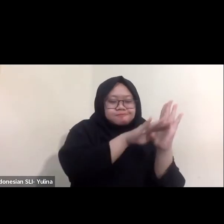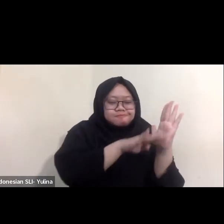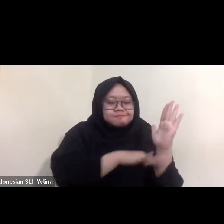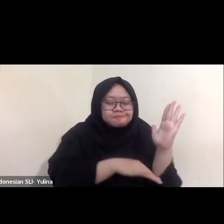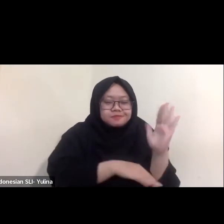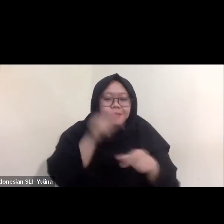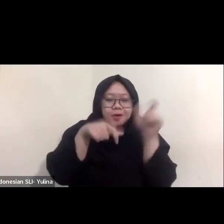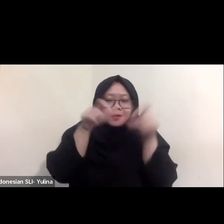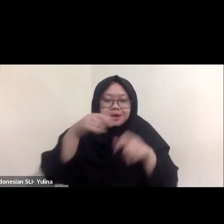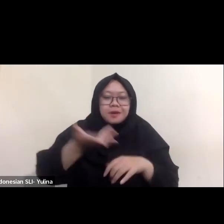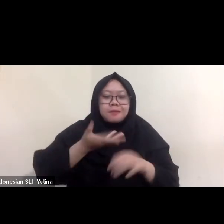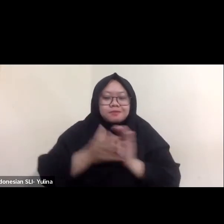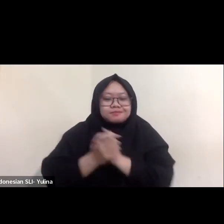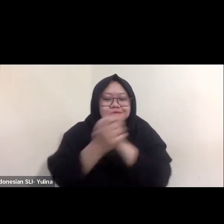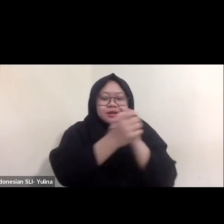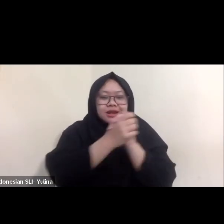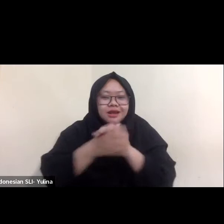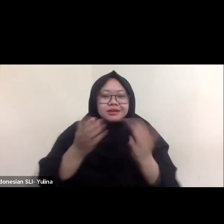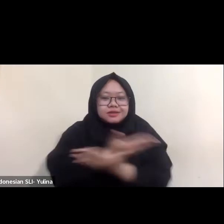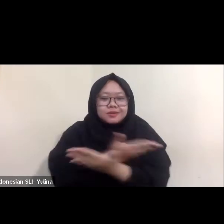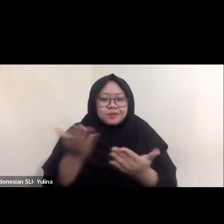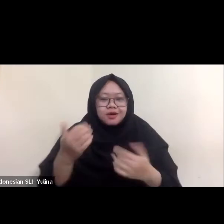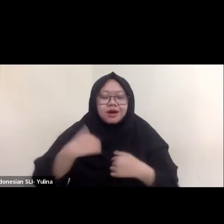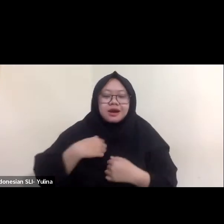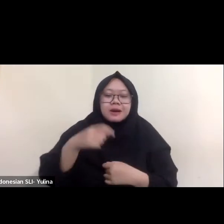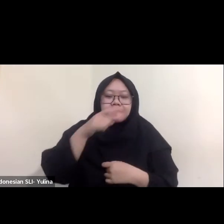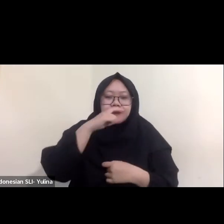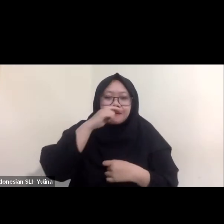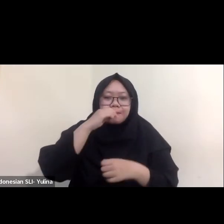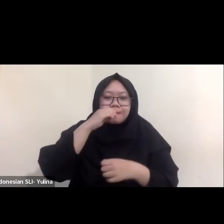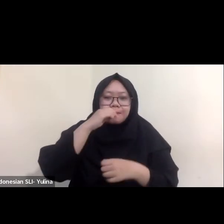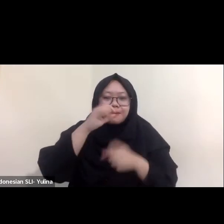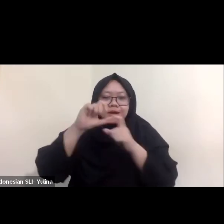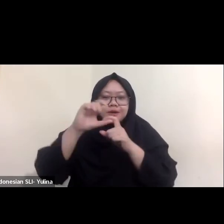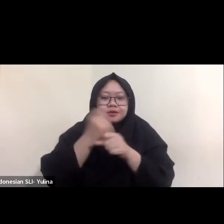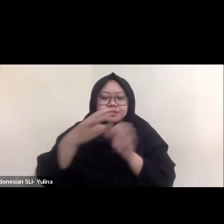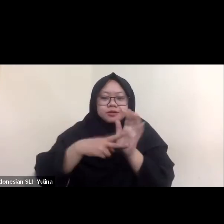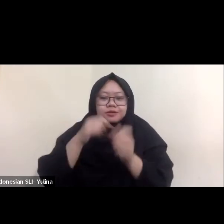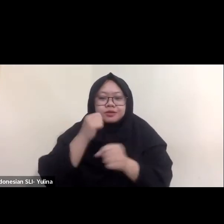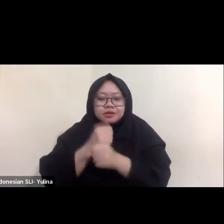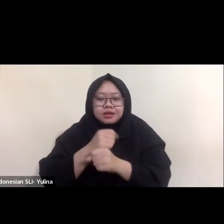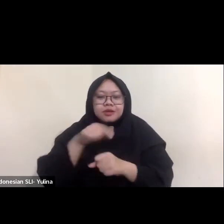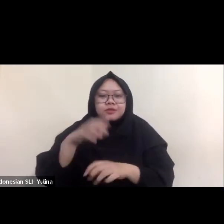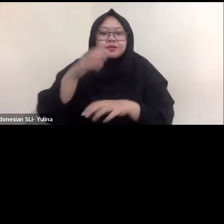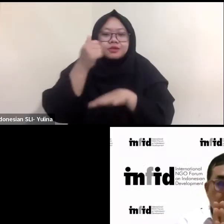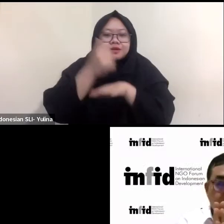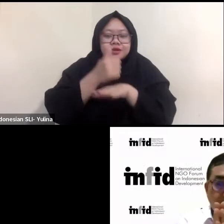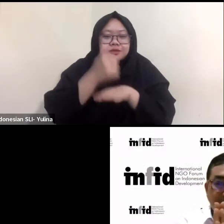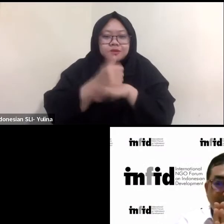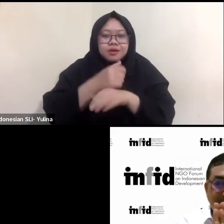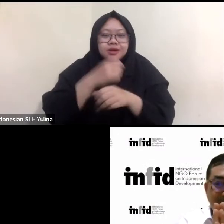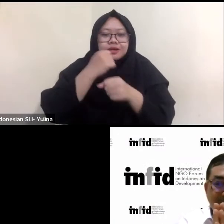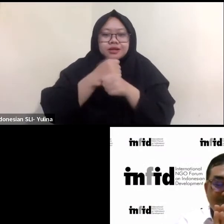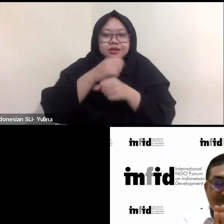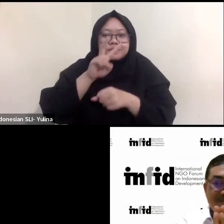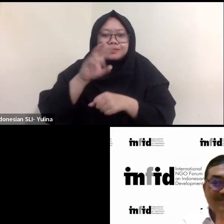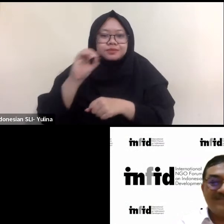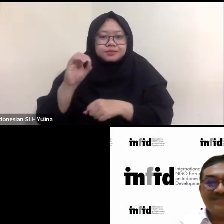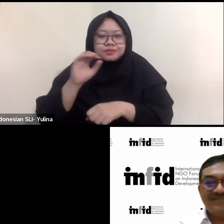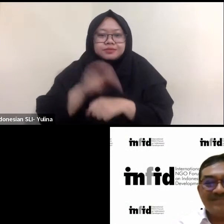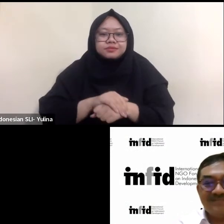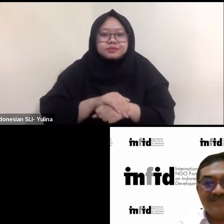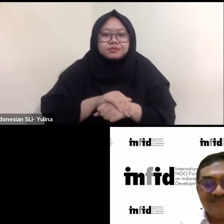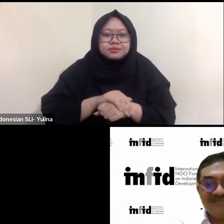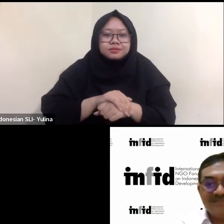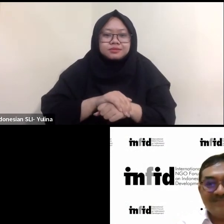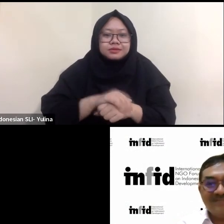to you. We have Mr. Sugeng Bahagio, the Chair of C20 and Executive Director of International NGO Forum on Indonesia